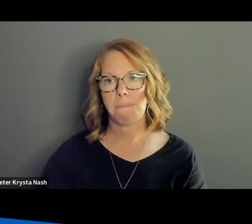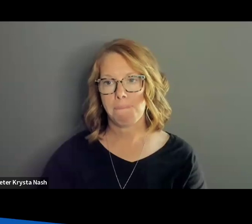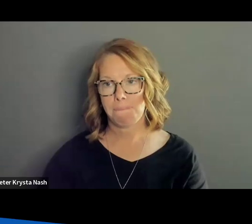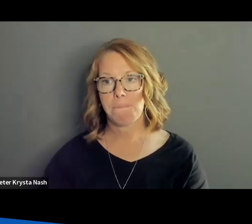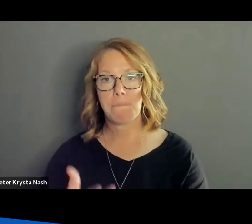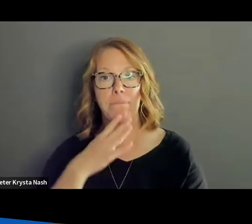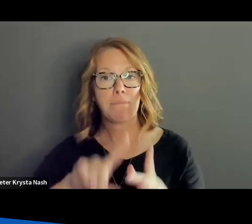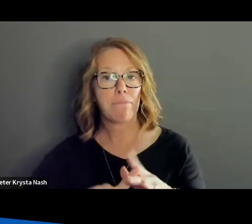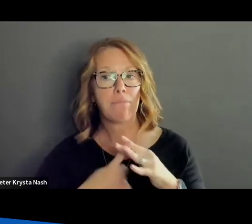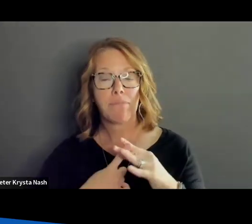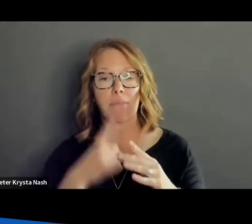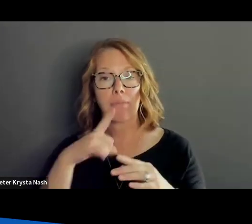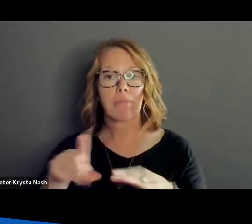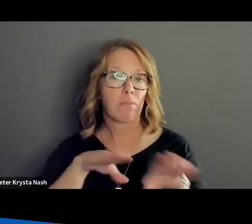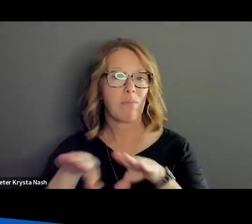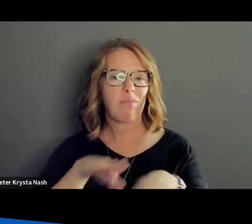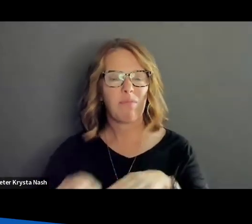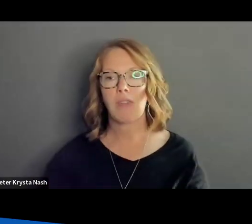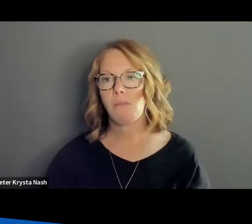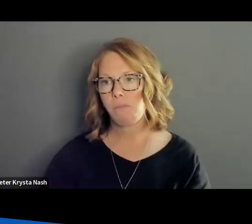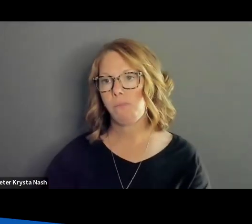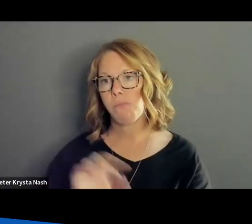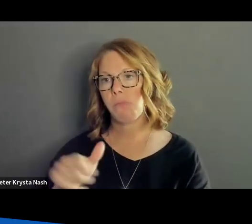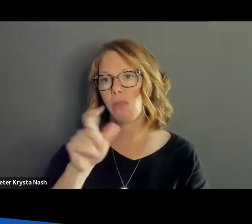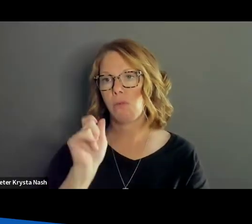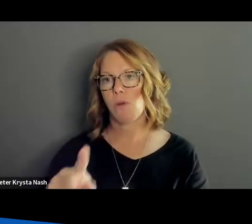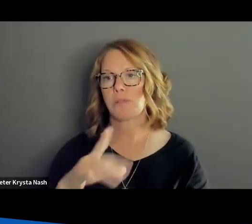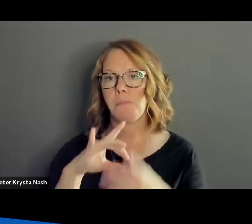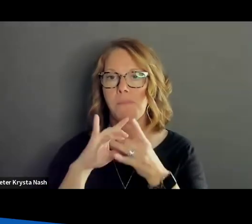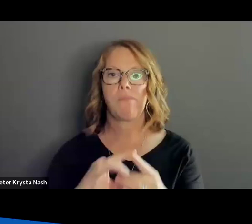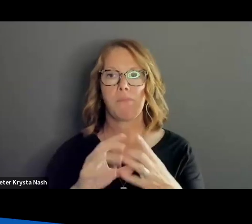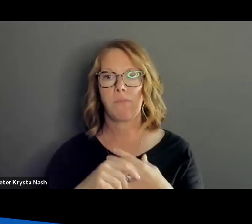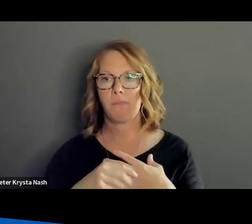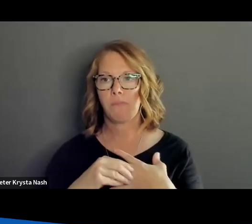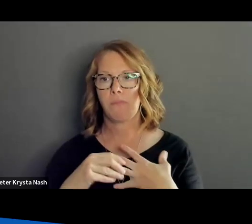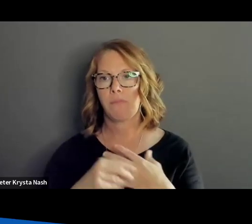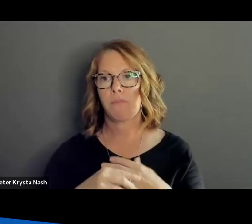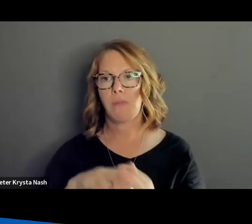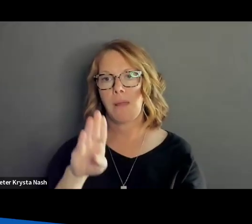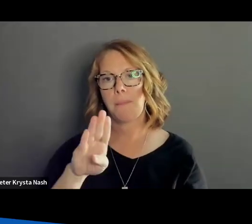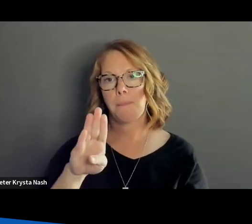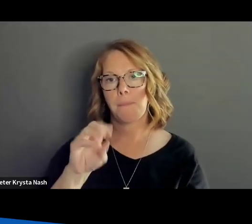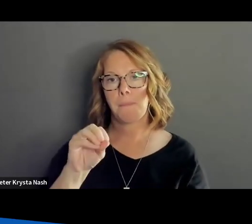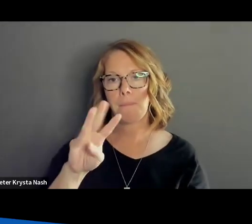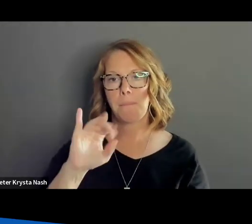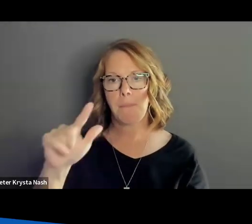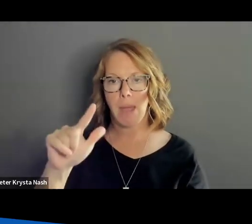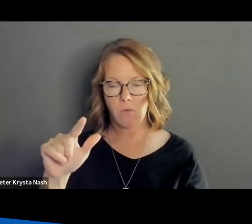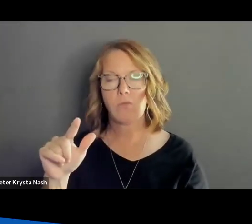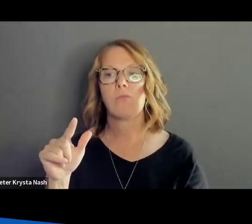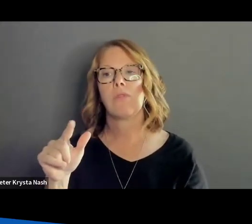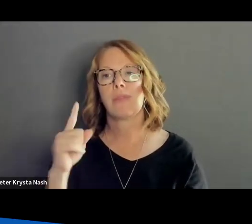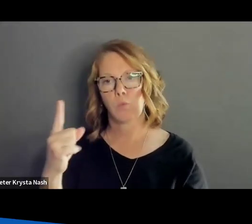in walking. Here's another question about bowels, and there's a person